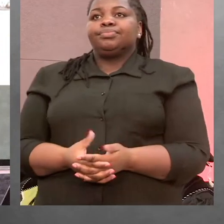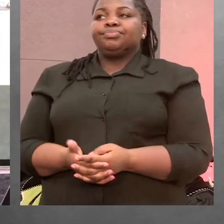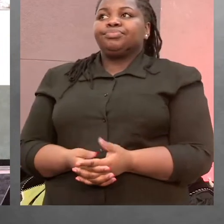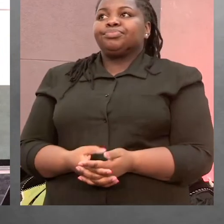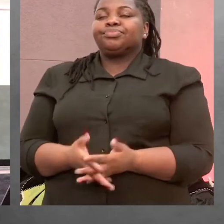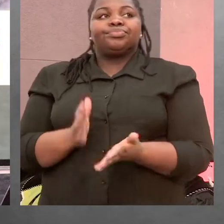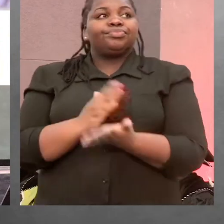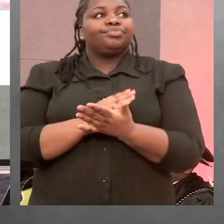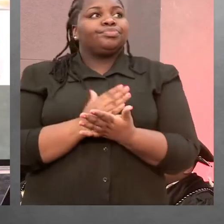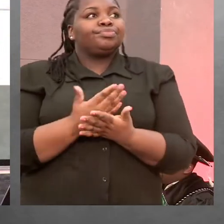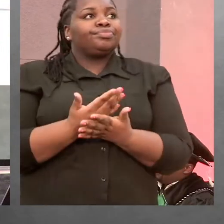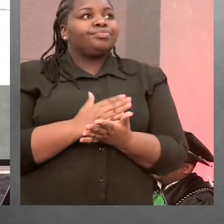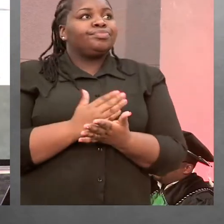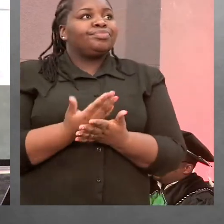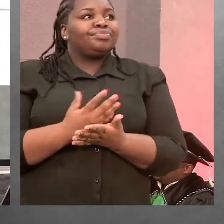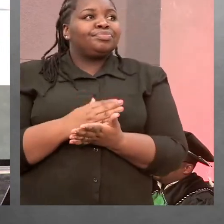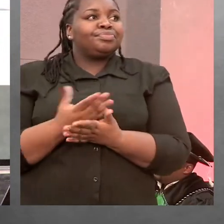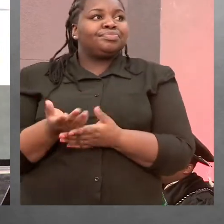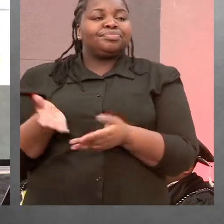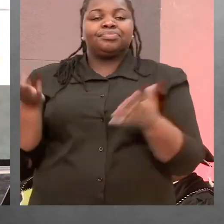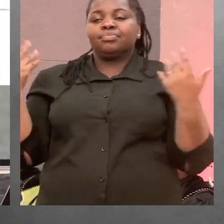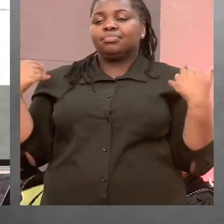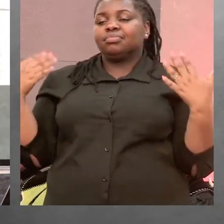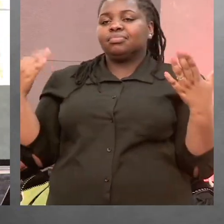They're sharing in the piece of the pie.